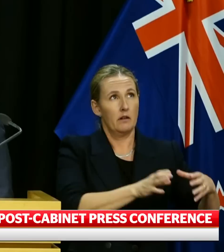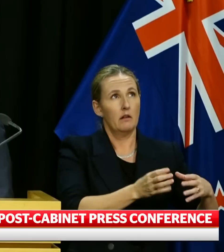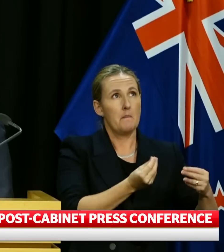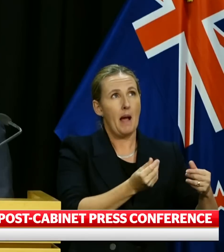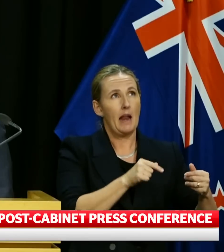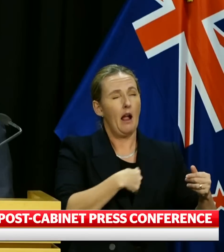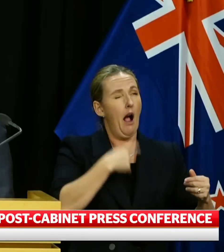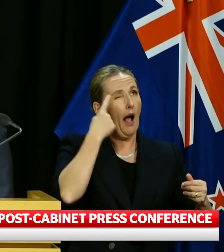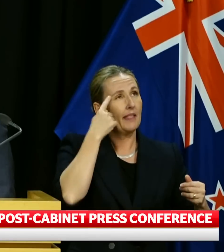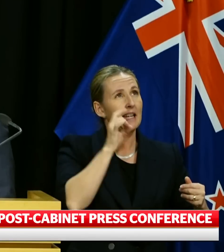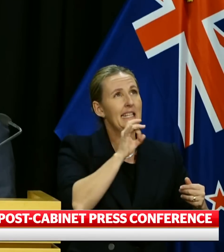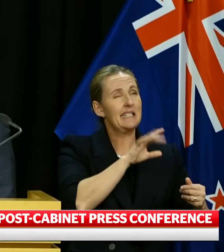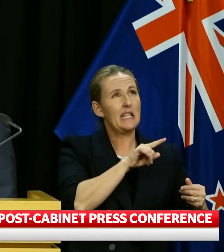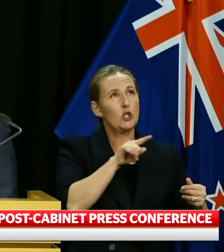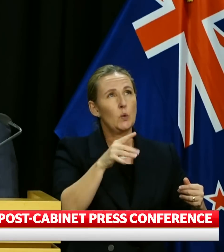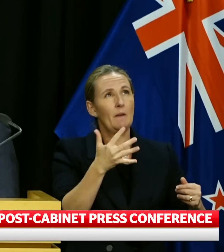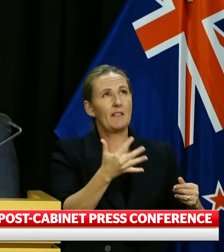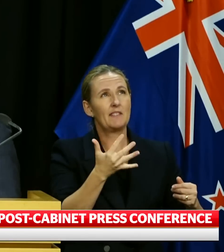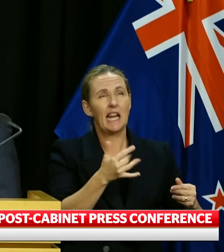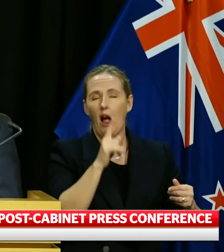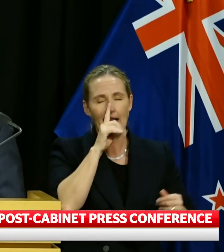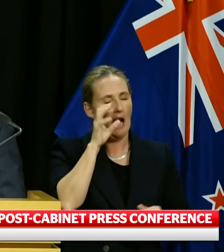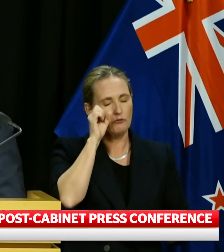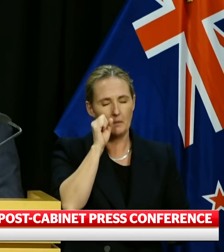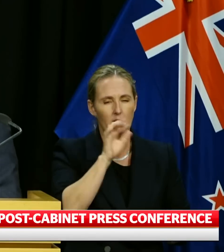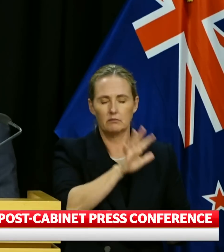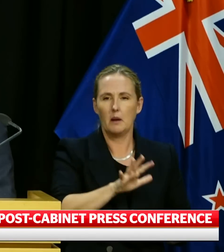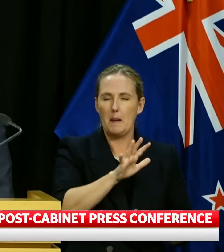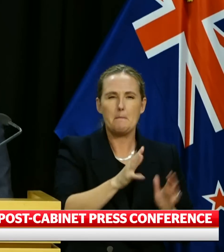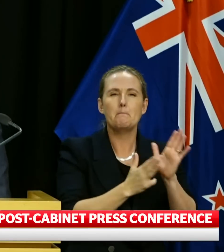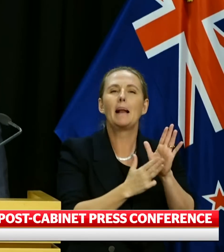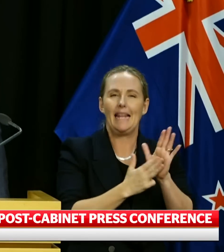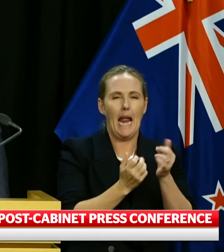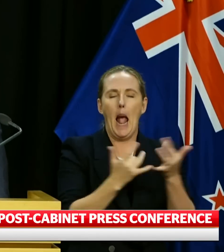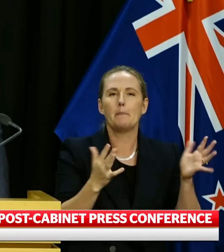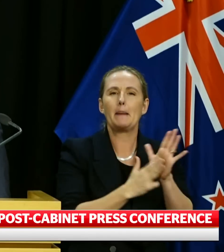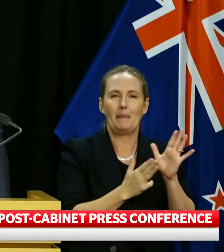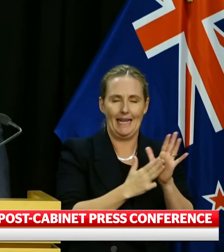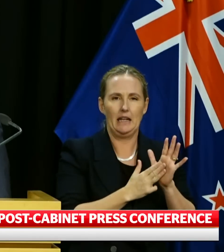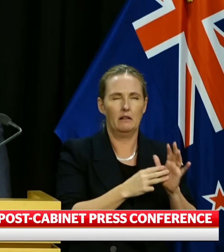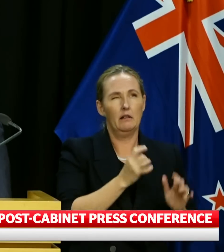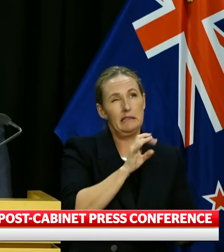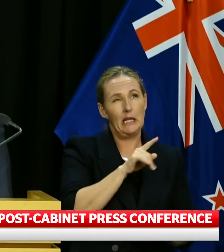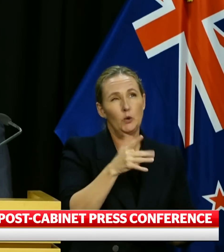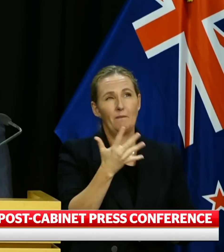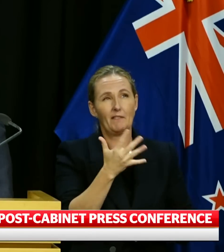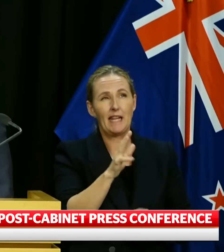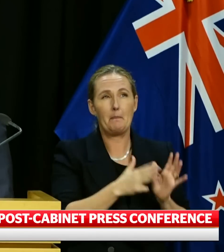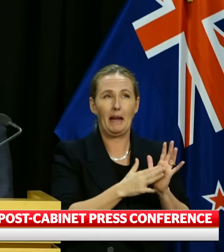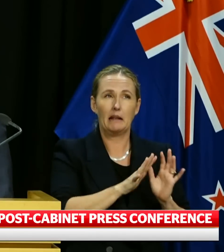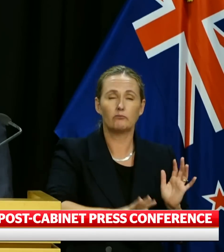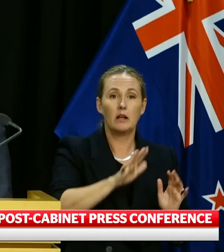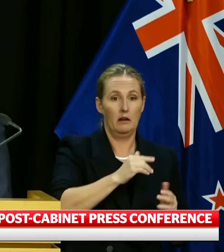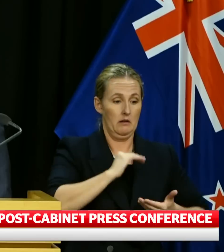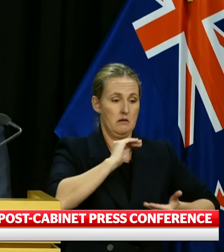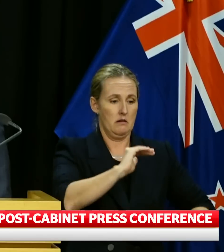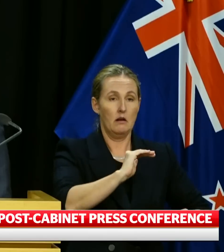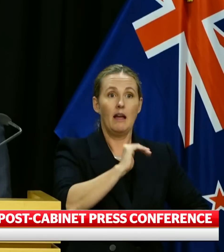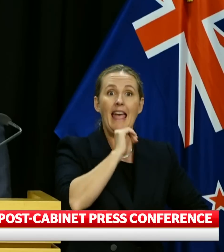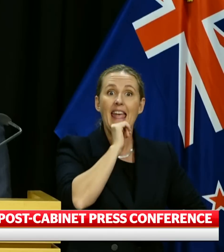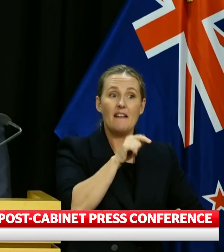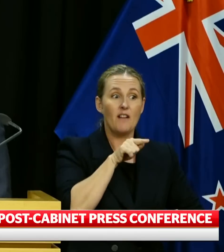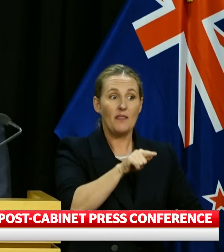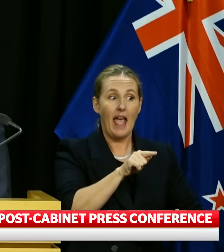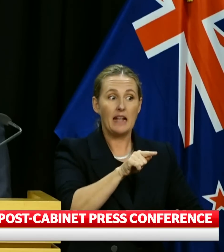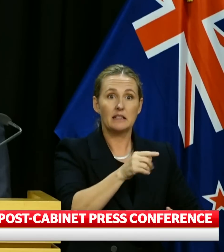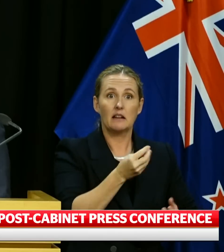10 to 15. I'll get you the exact number of millions that we set aside for it. But we were also clear at the time, though, that if the fund ended up